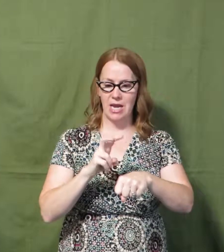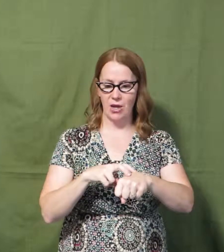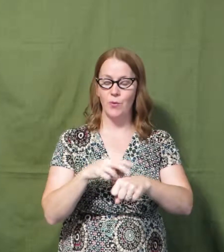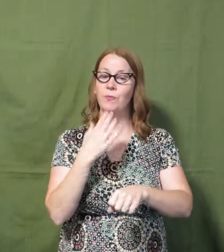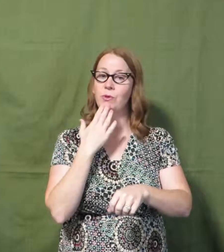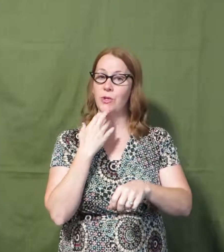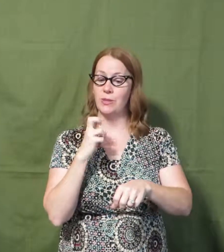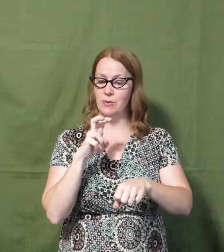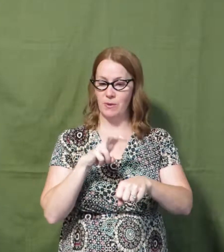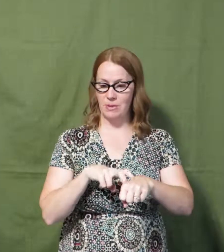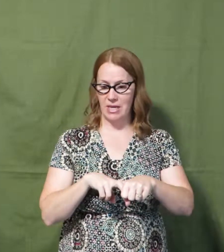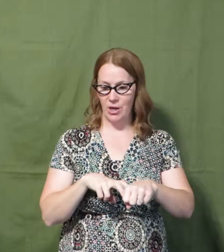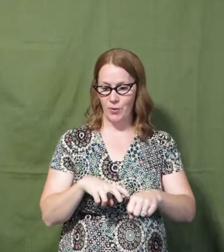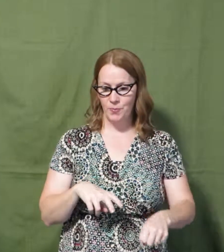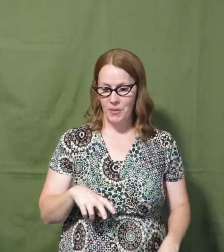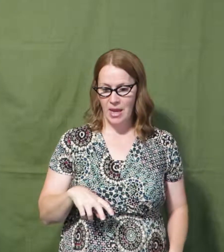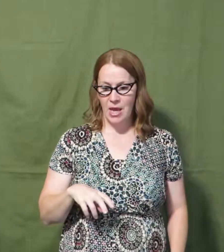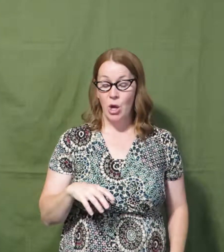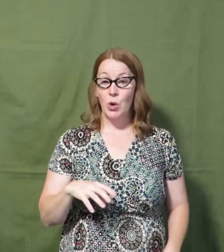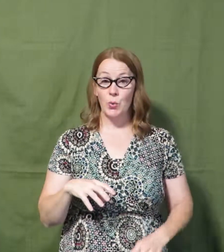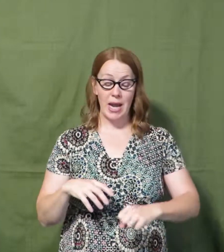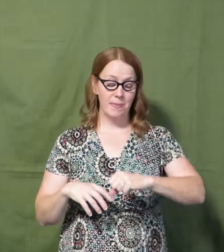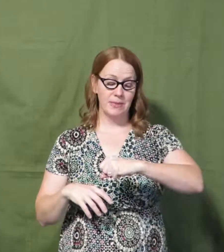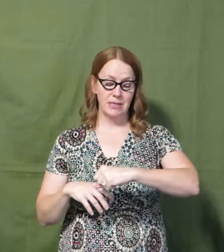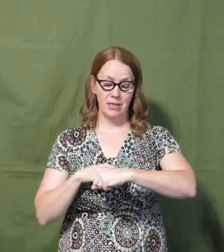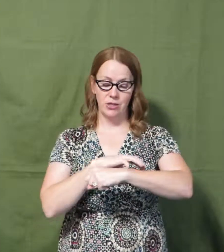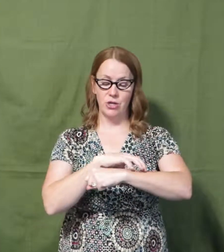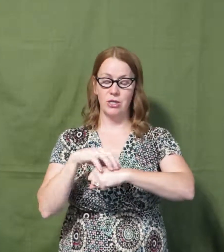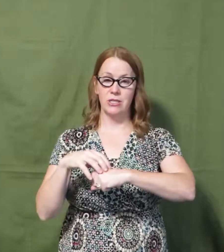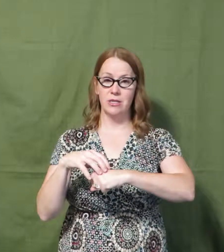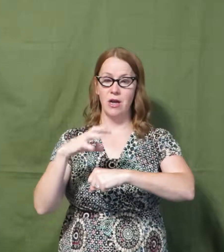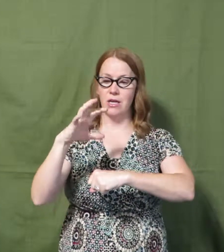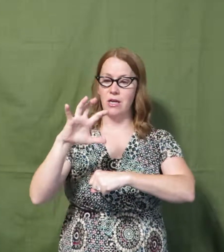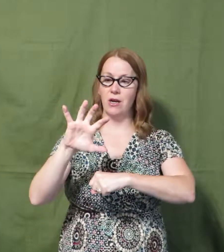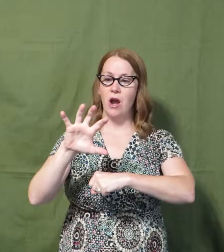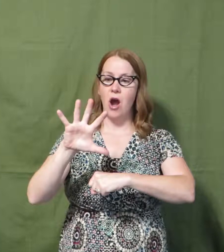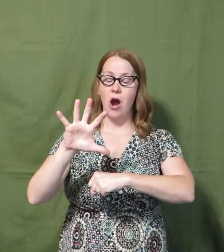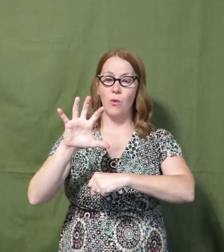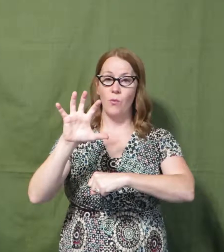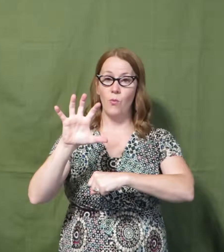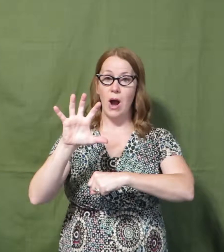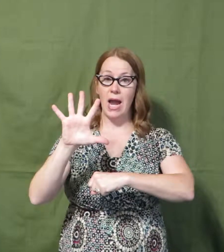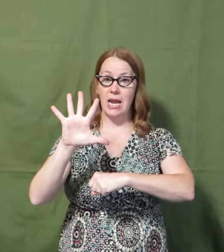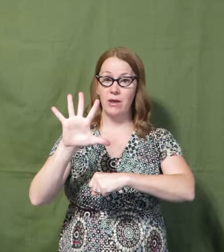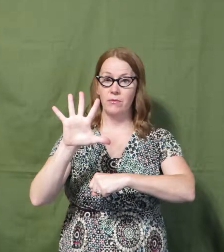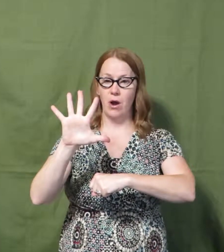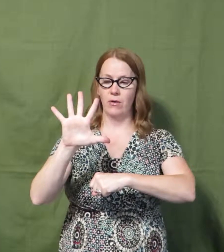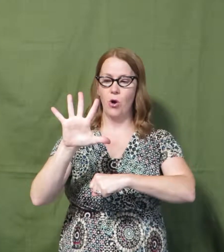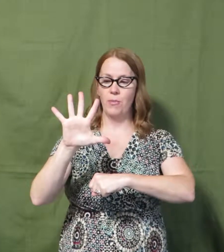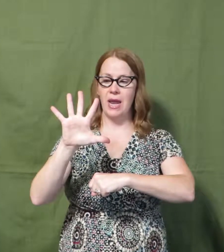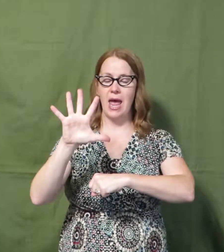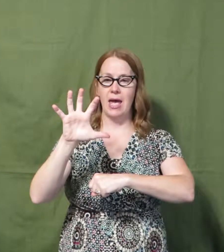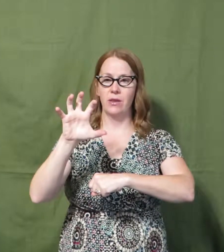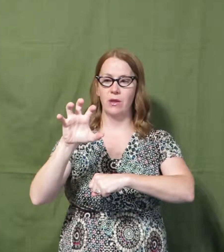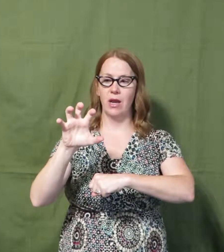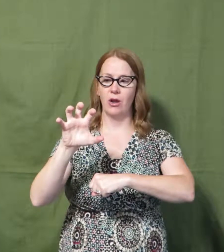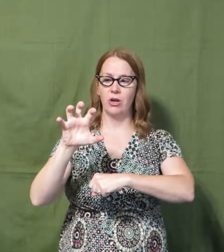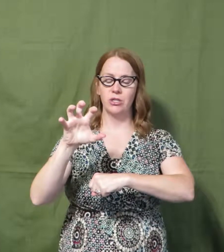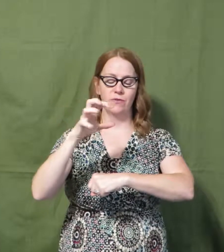potato, do a sweet potato. Grapes, here's our stalk here. Our open hand, we kind of crunch the